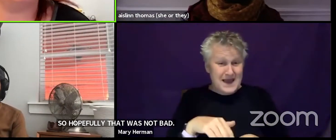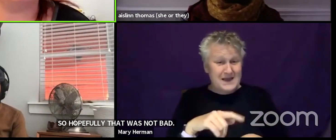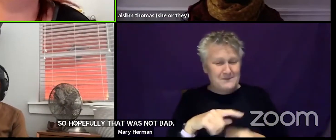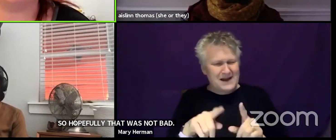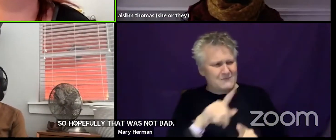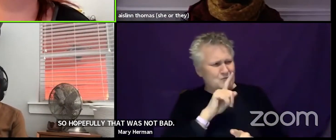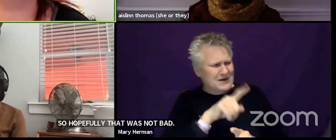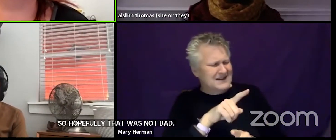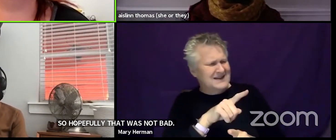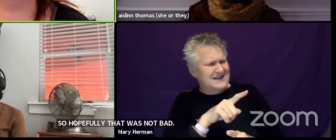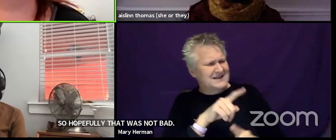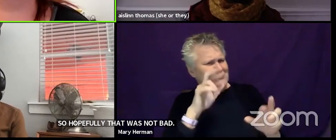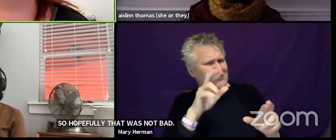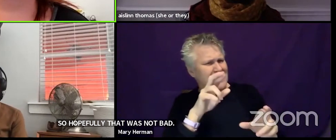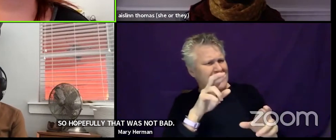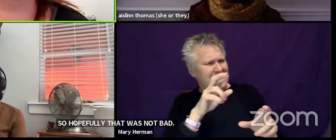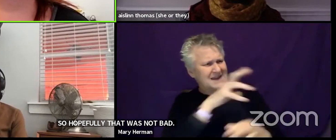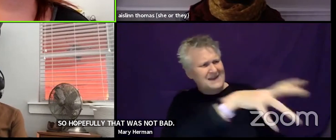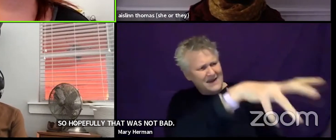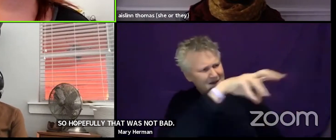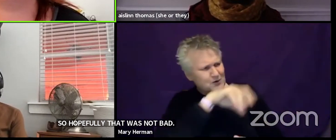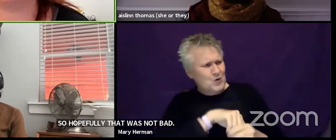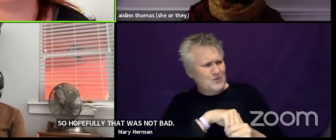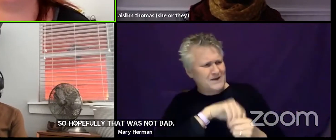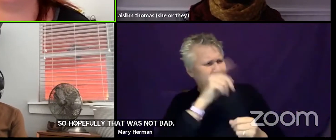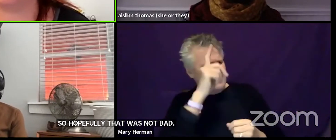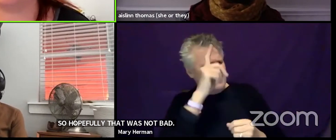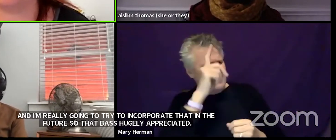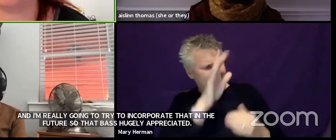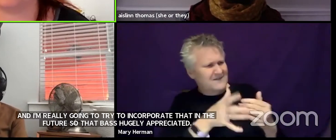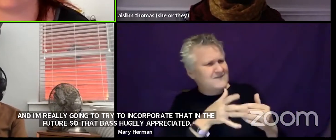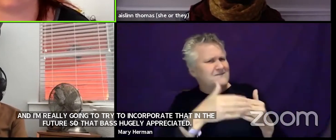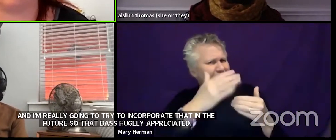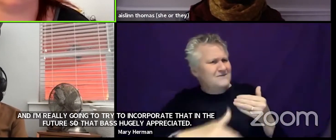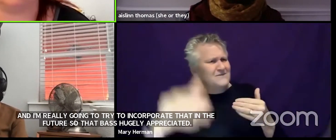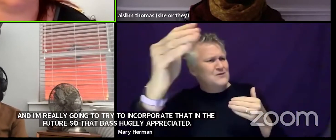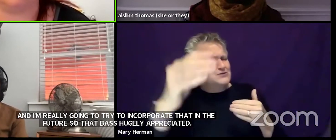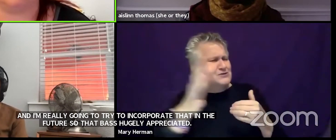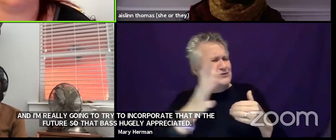So, that was hugely appreciated. I also really,